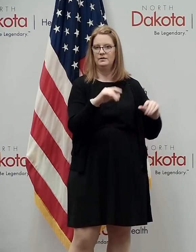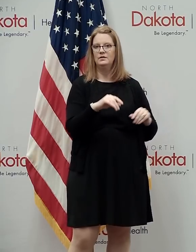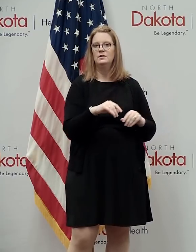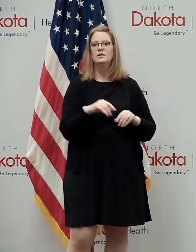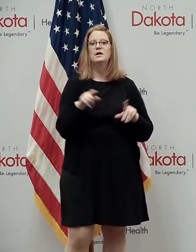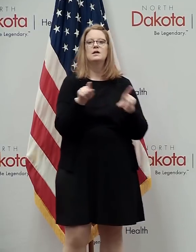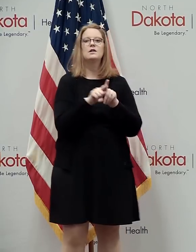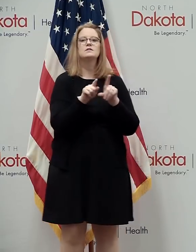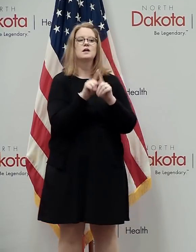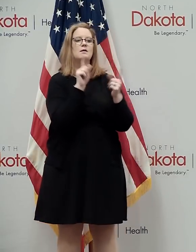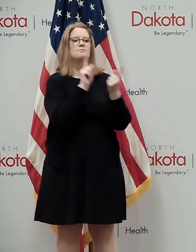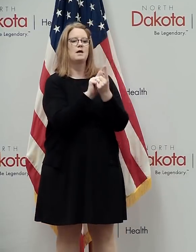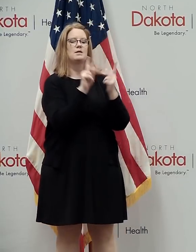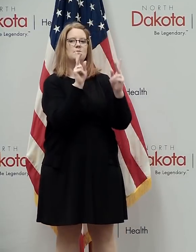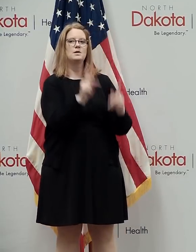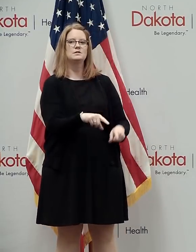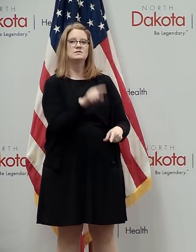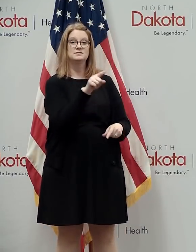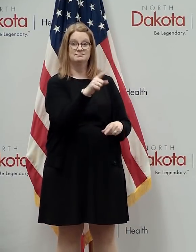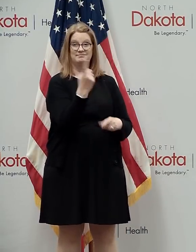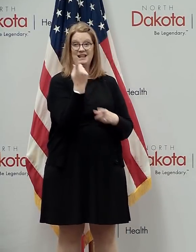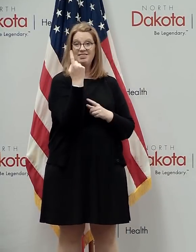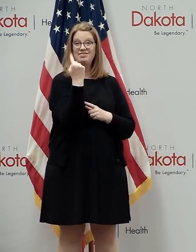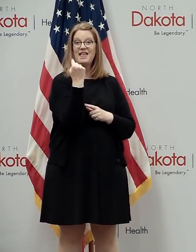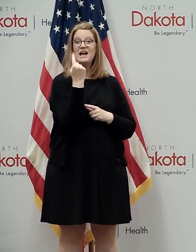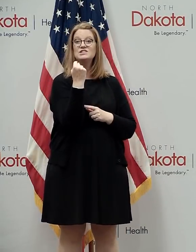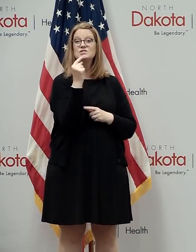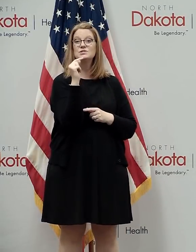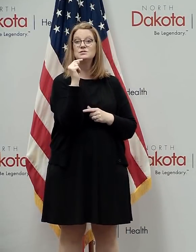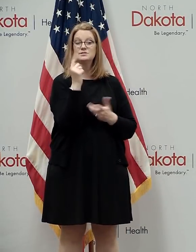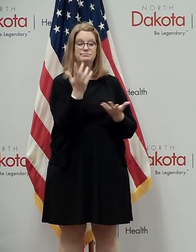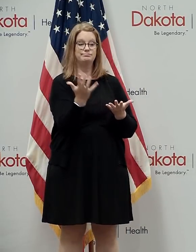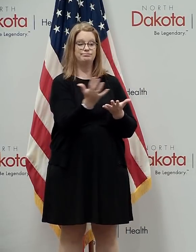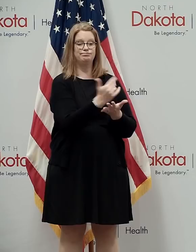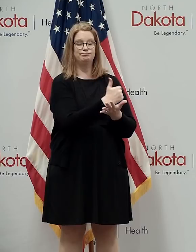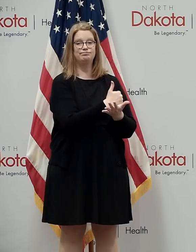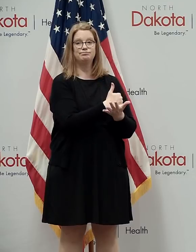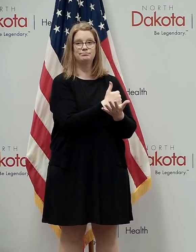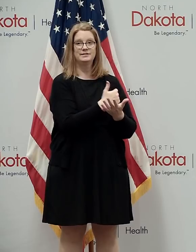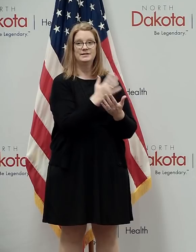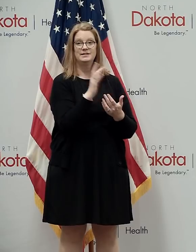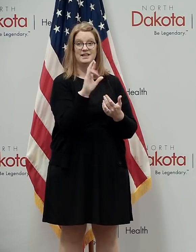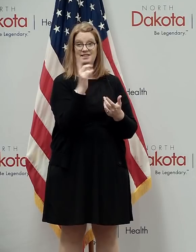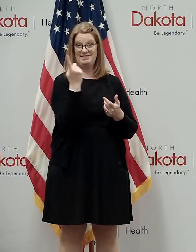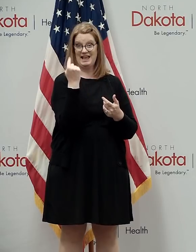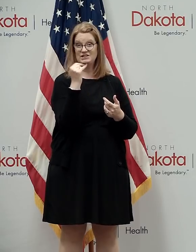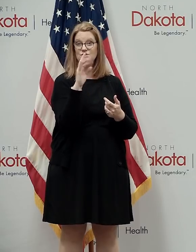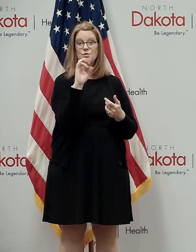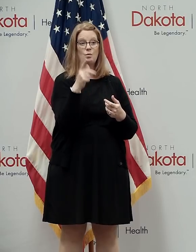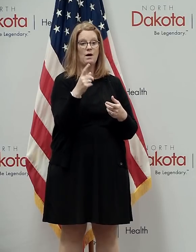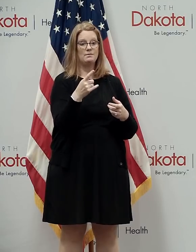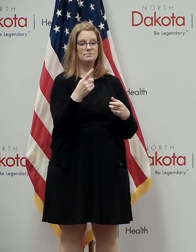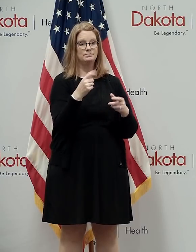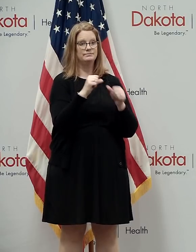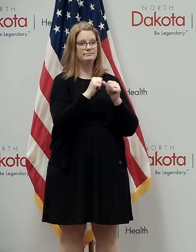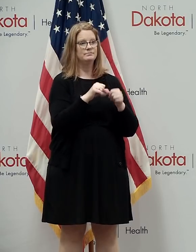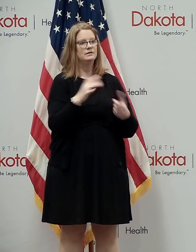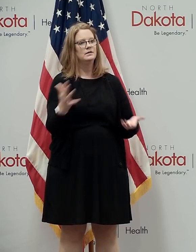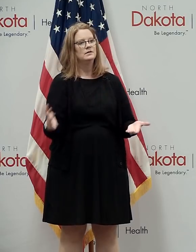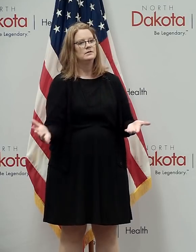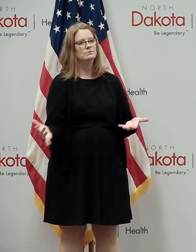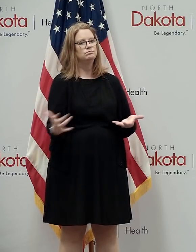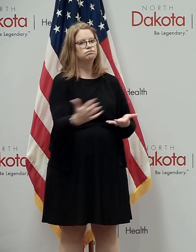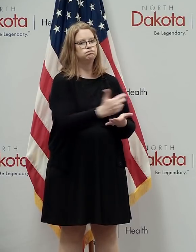corn grower today who was harvesting last year's crop this week in July. So that's a first for me. Where we're seeing